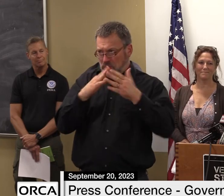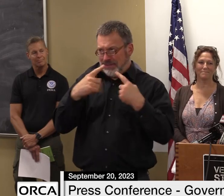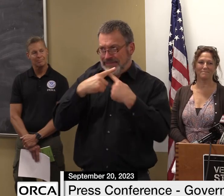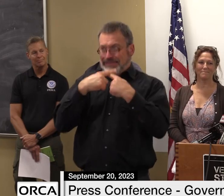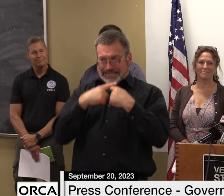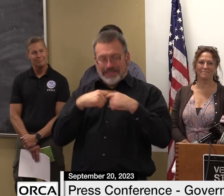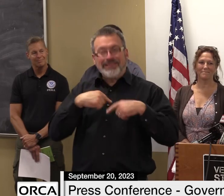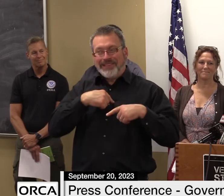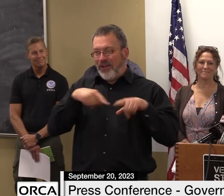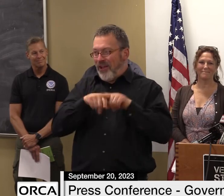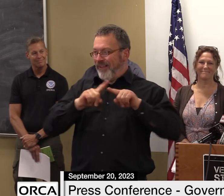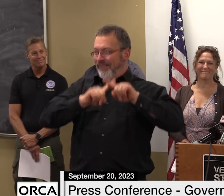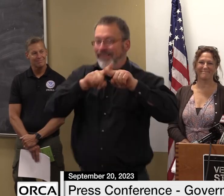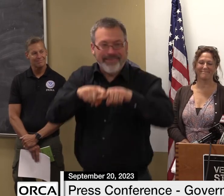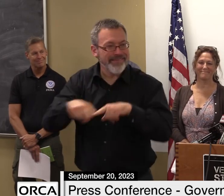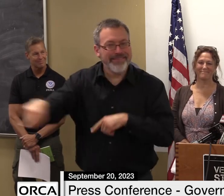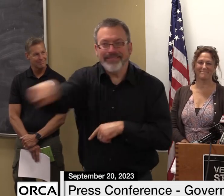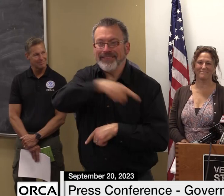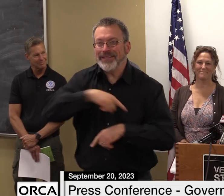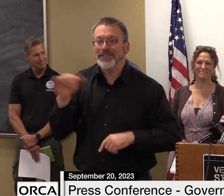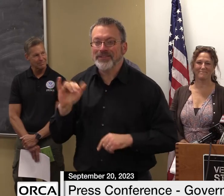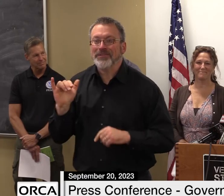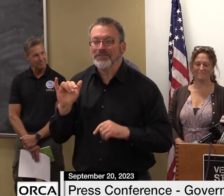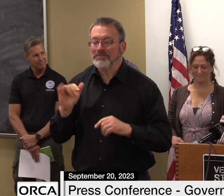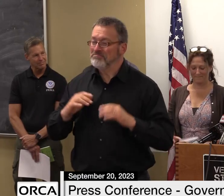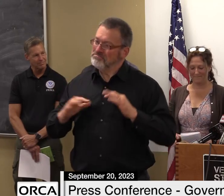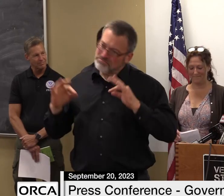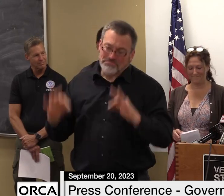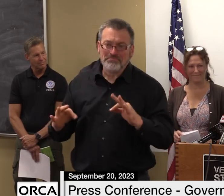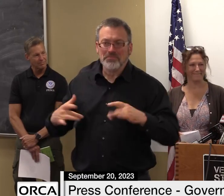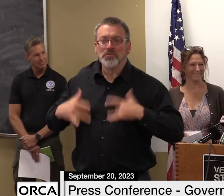With that, I will hand it over to Jen. Thank you.